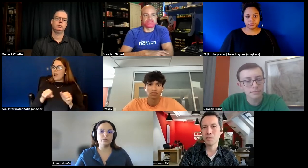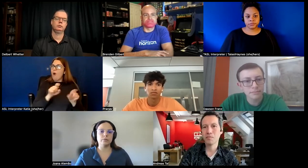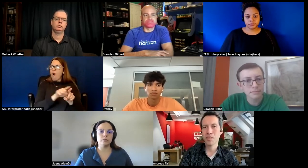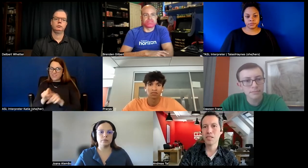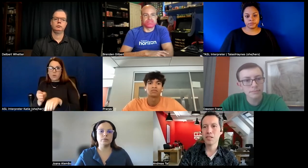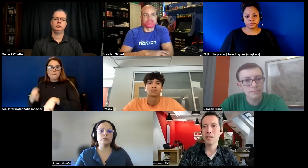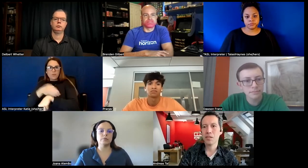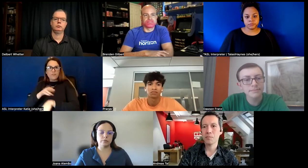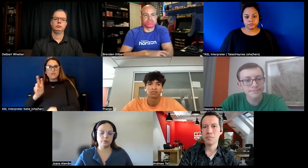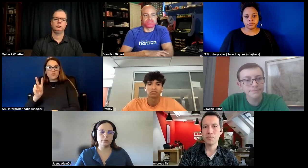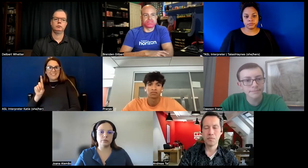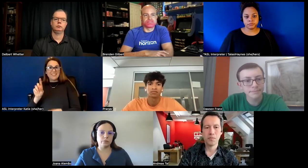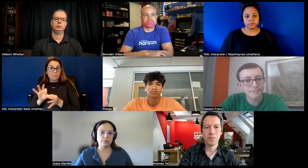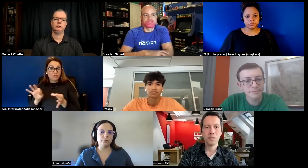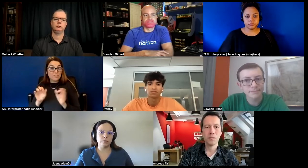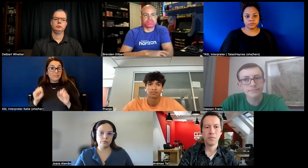2d